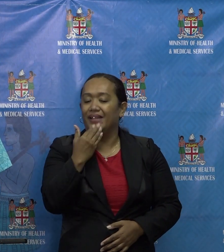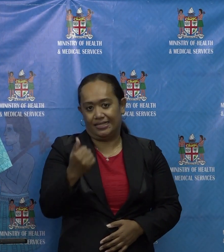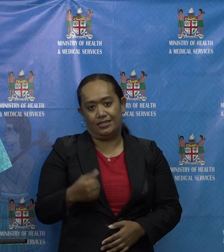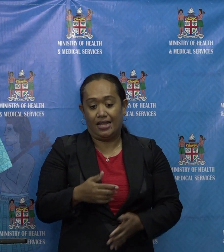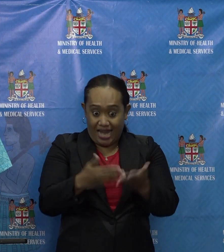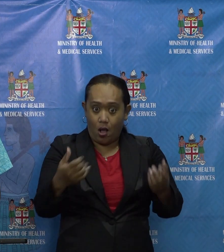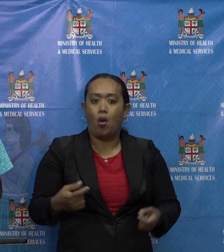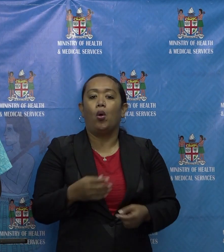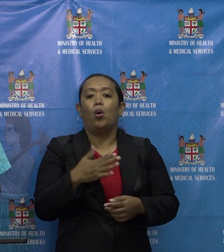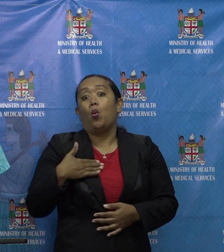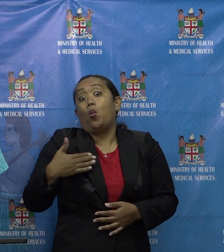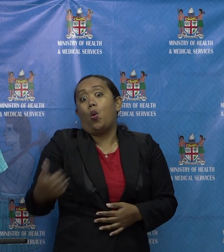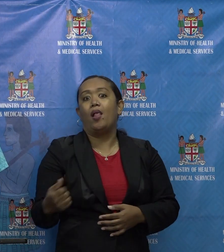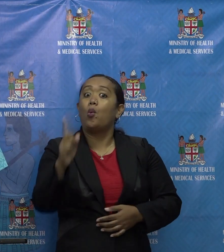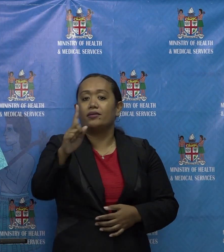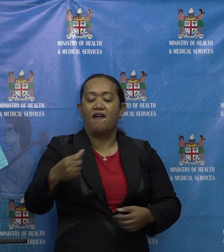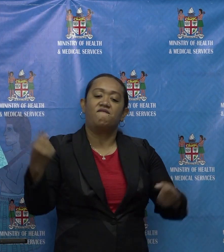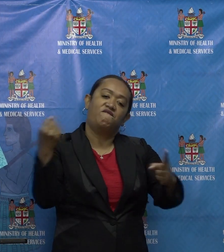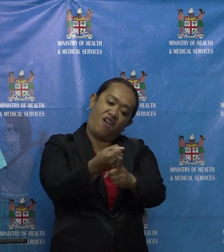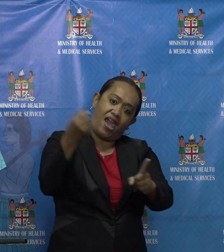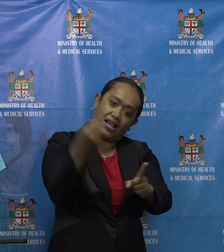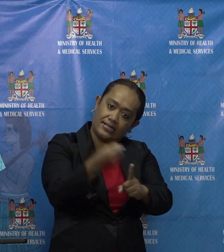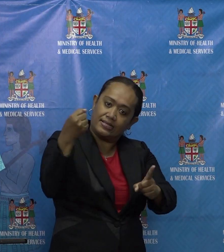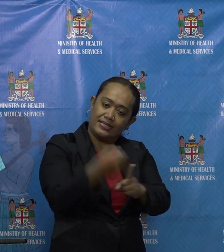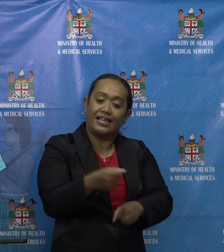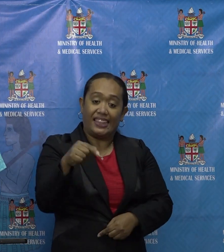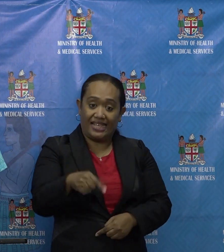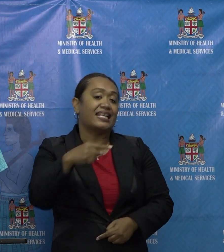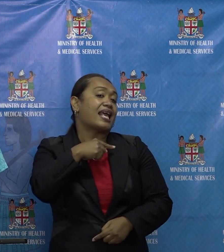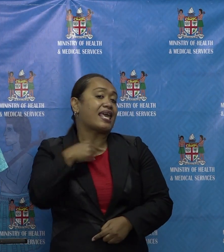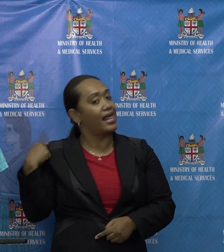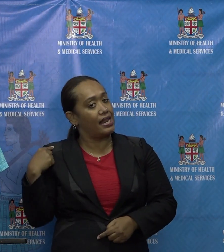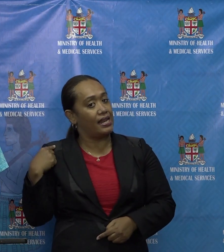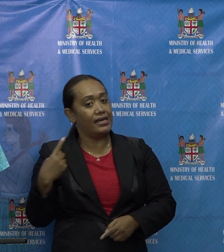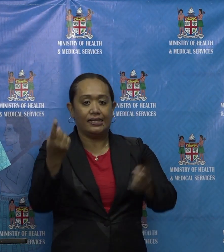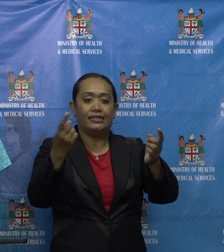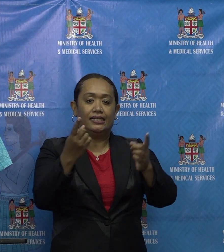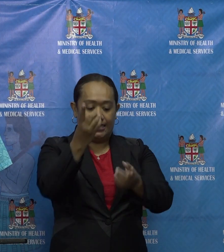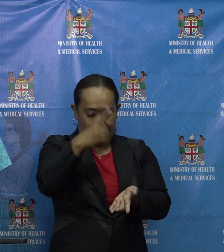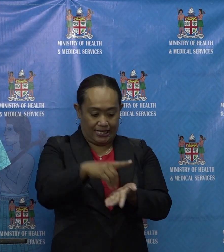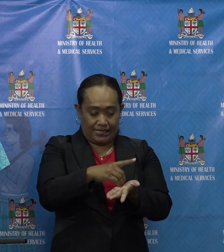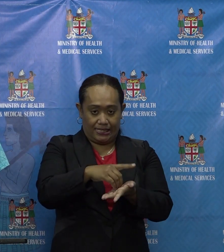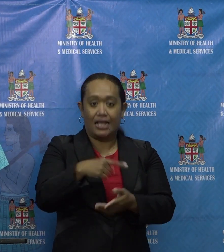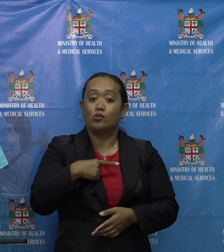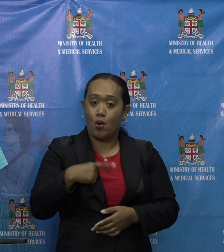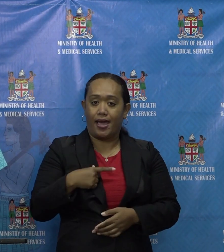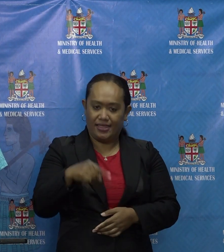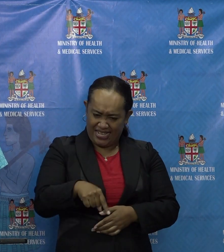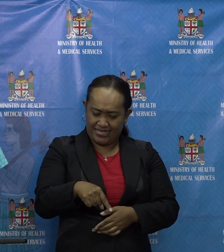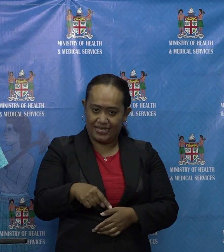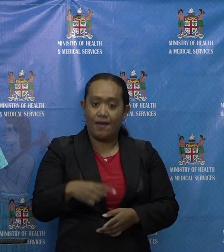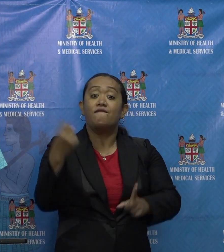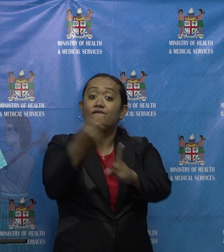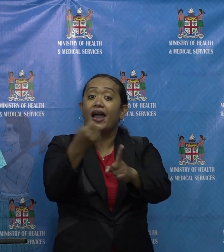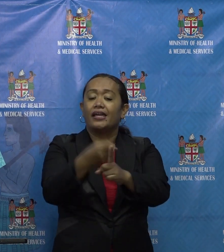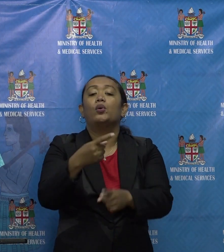fight now. We are fighting this killer disease, and the beauty about this fight is we